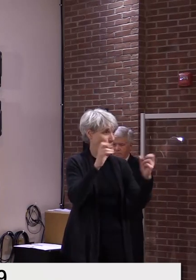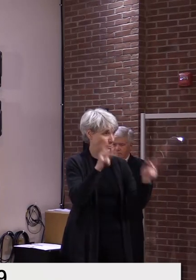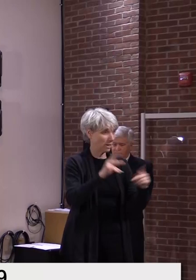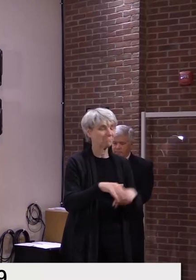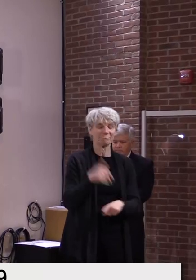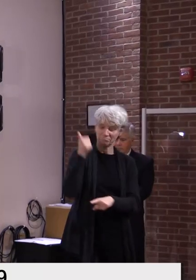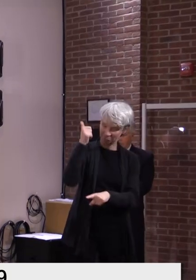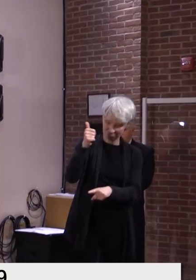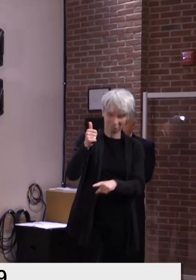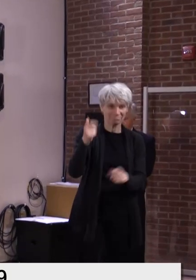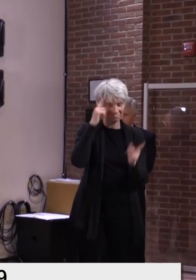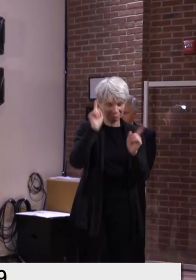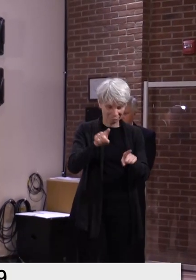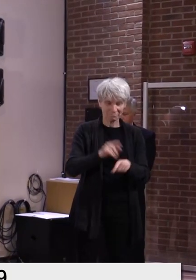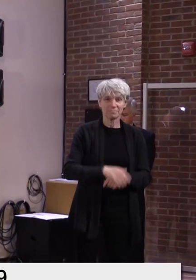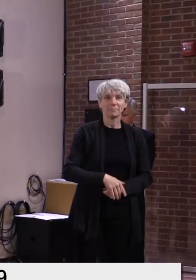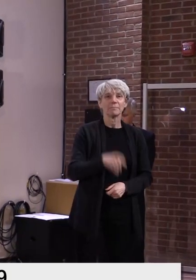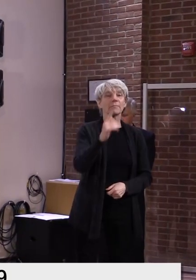Lisa, the AP. Hi,